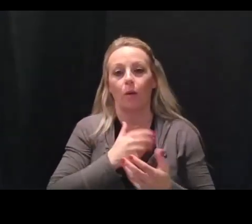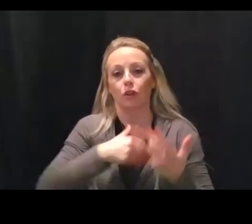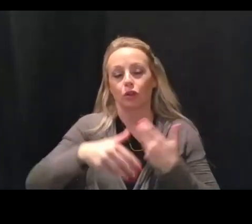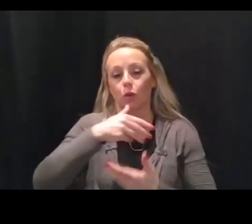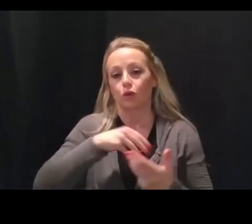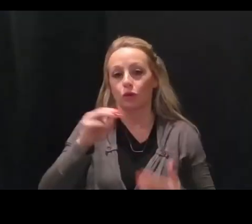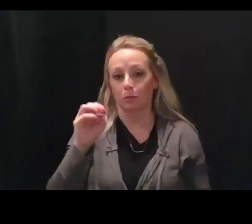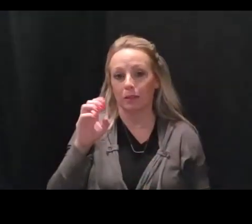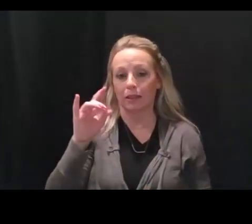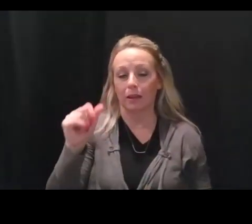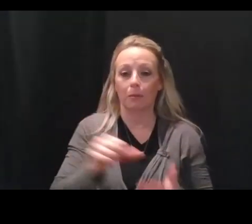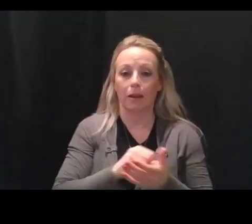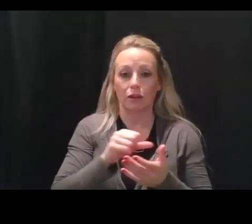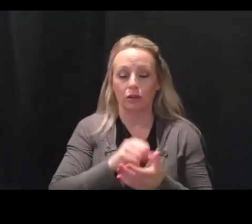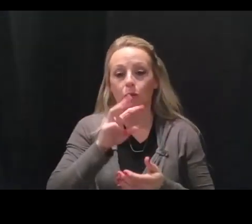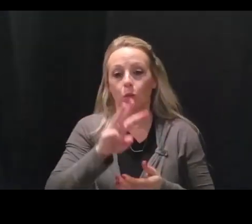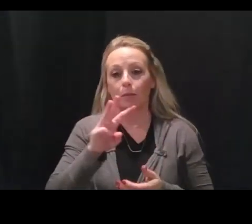our website, and